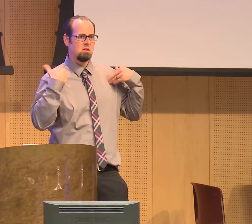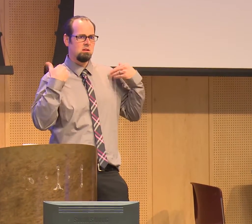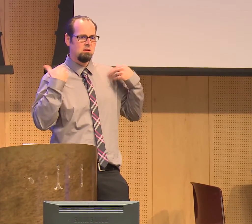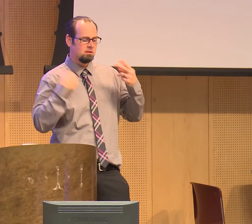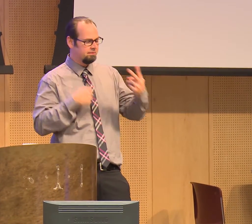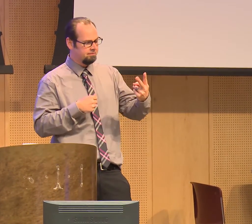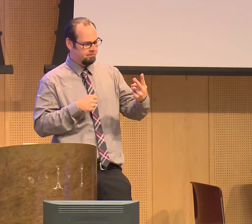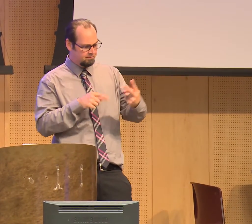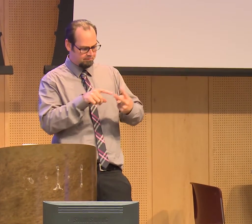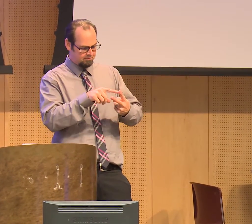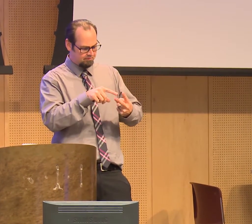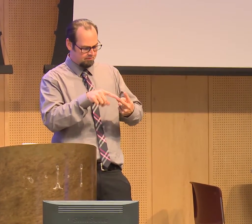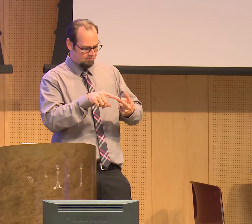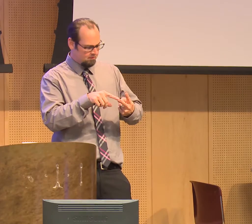when I was a young child.